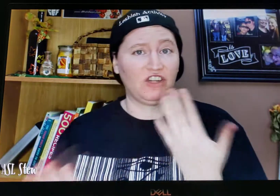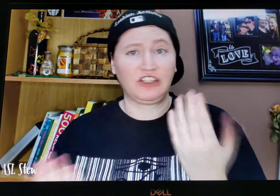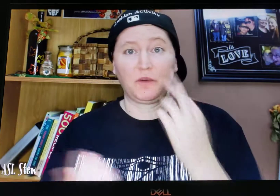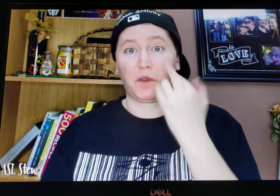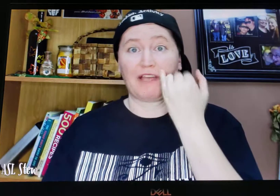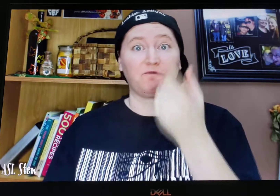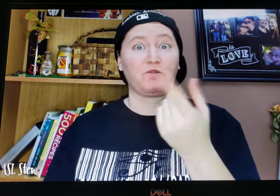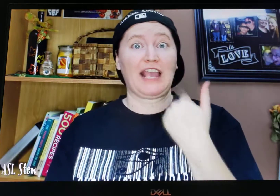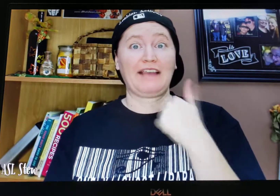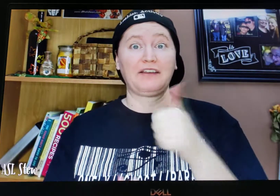private message.